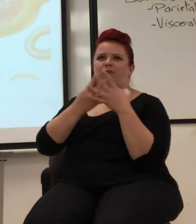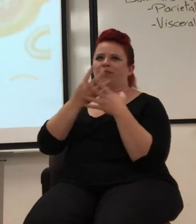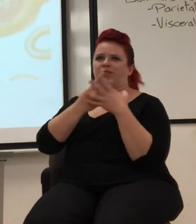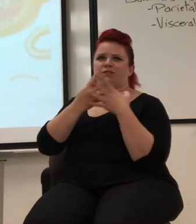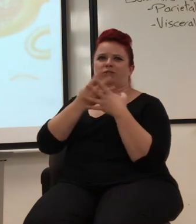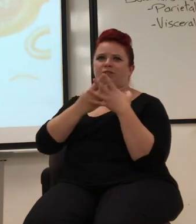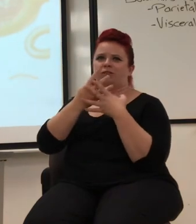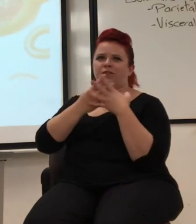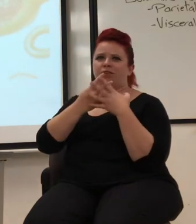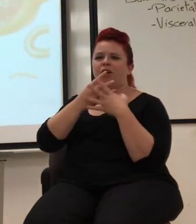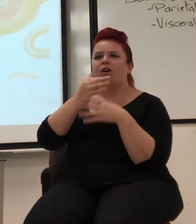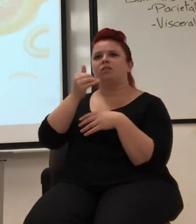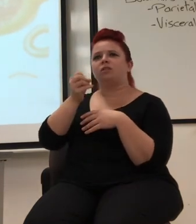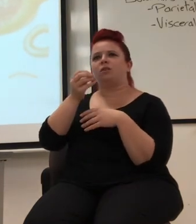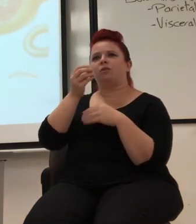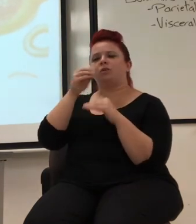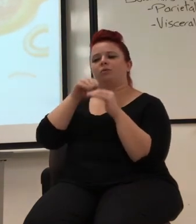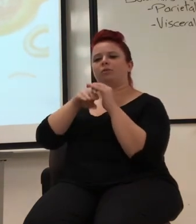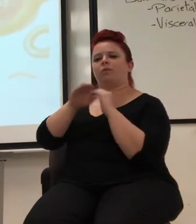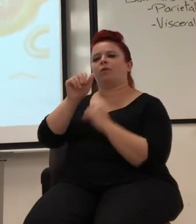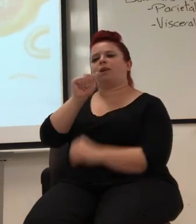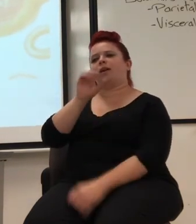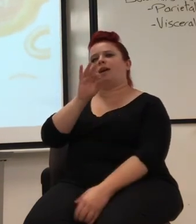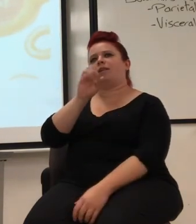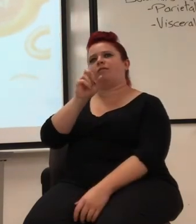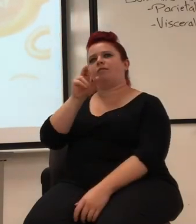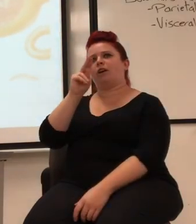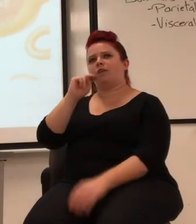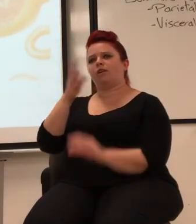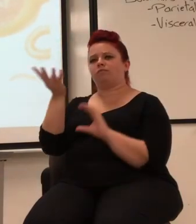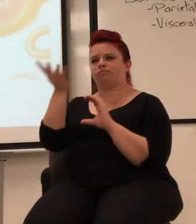Okay. So they're going to go in afferent, out